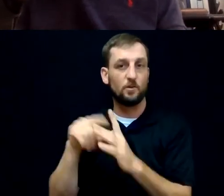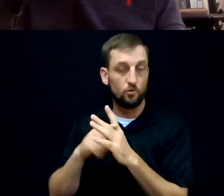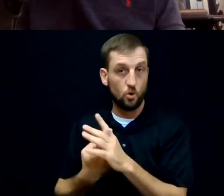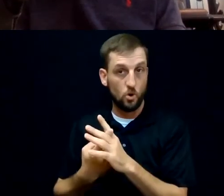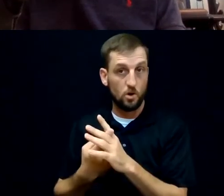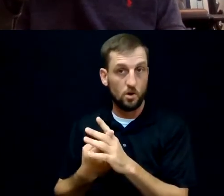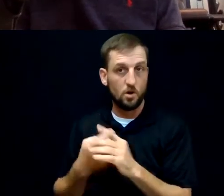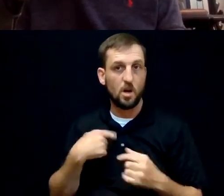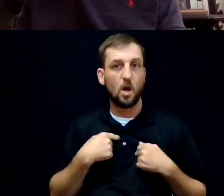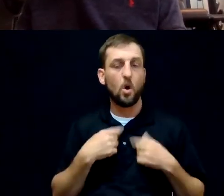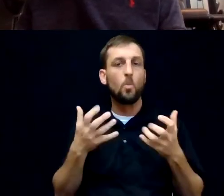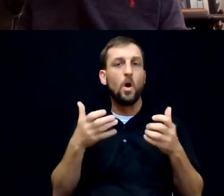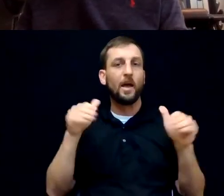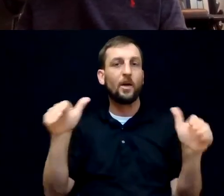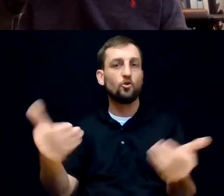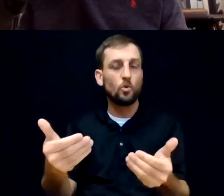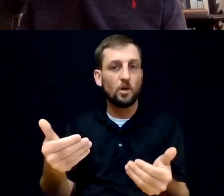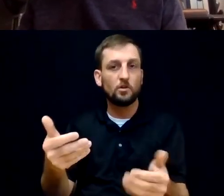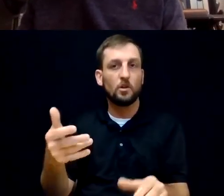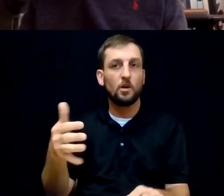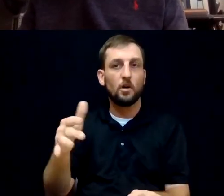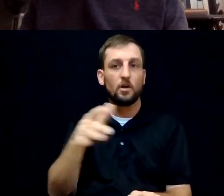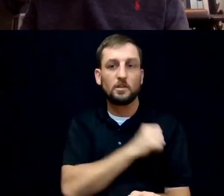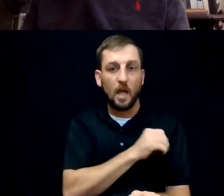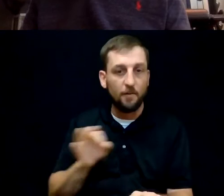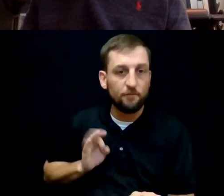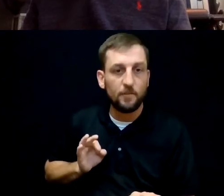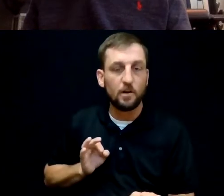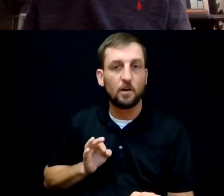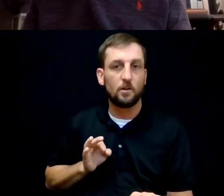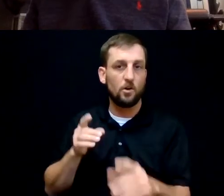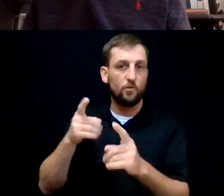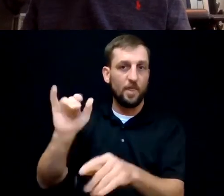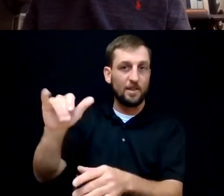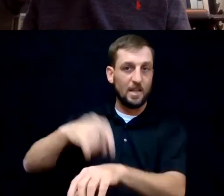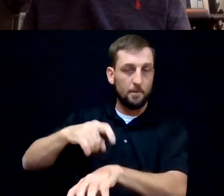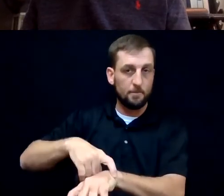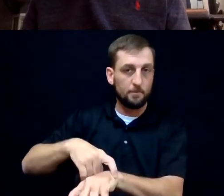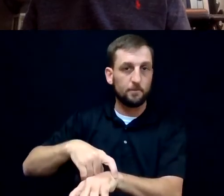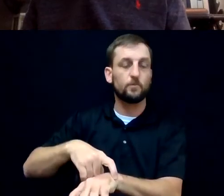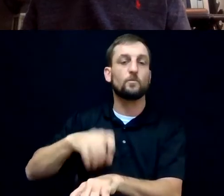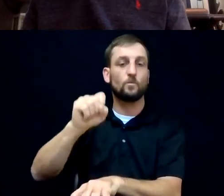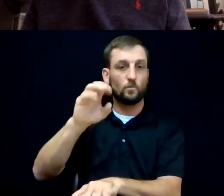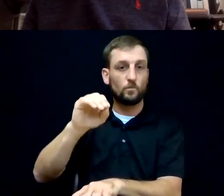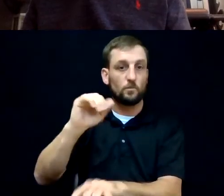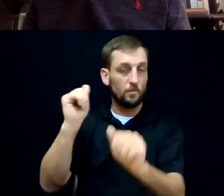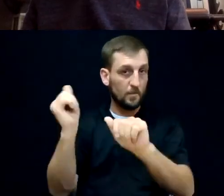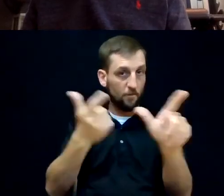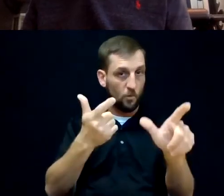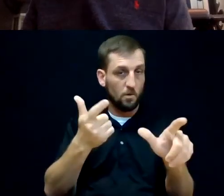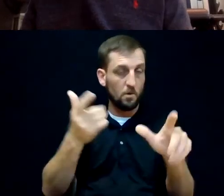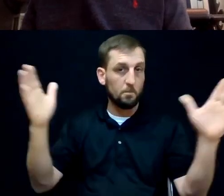do an introduction of our staff at that time. And so if everyone could just get back